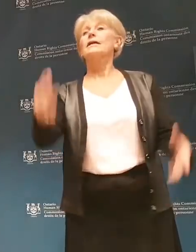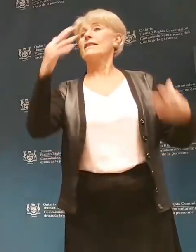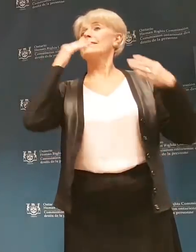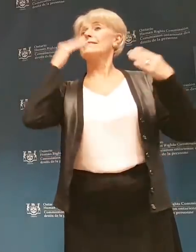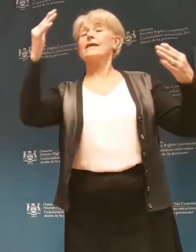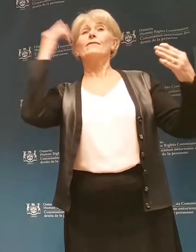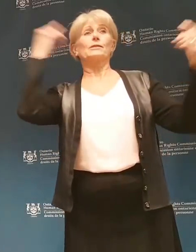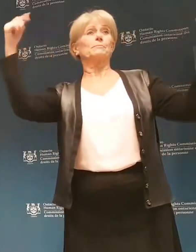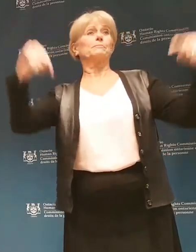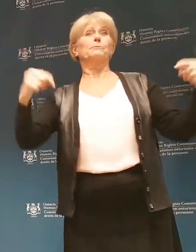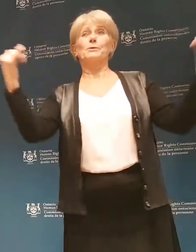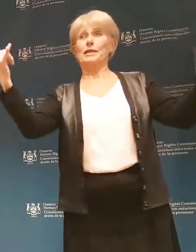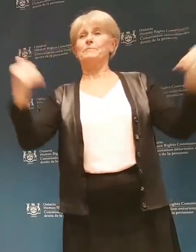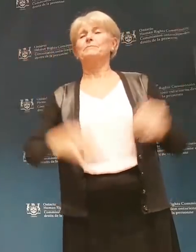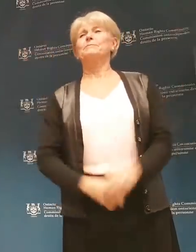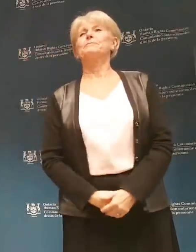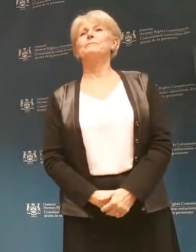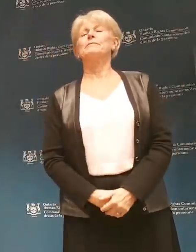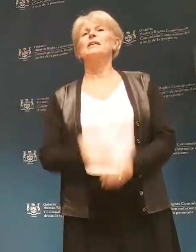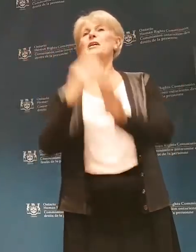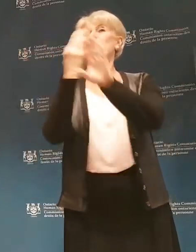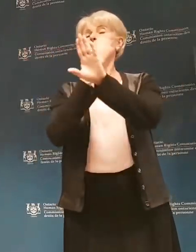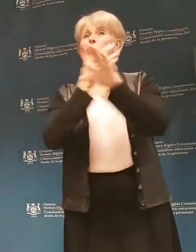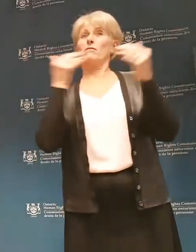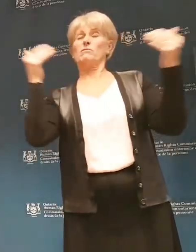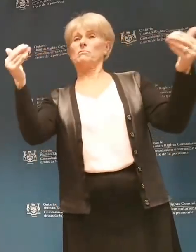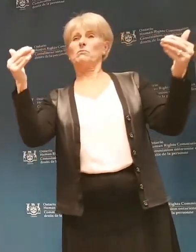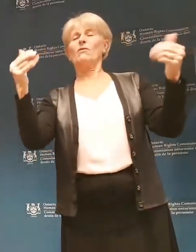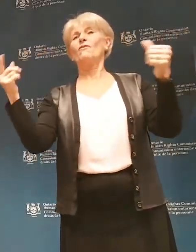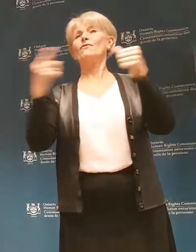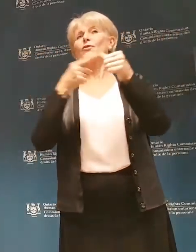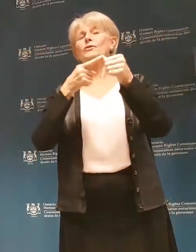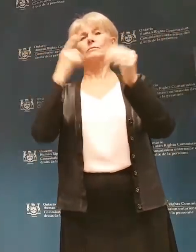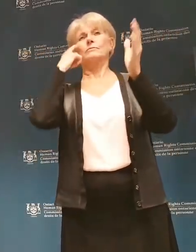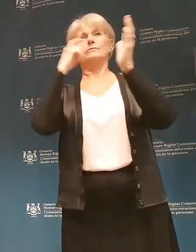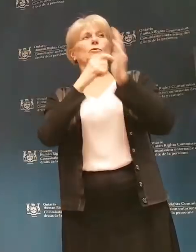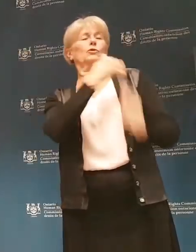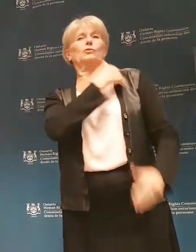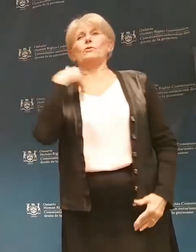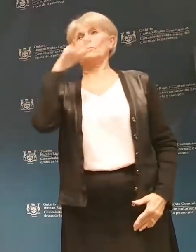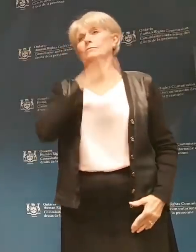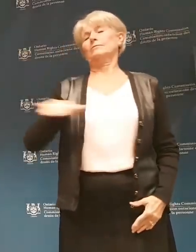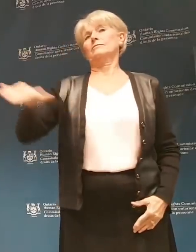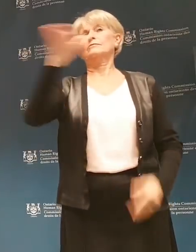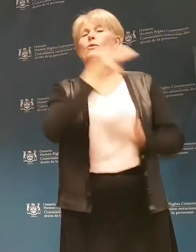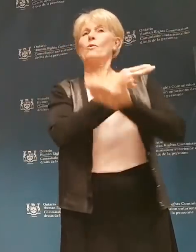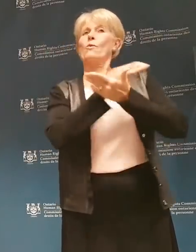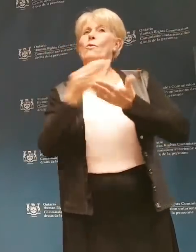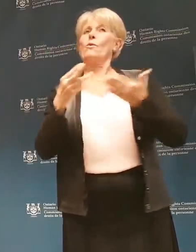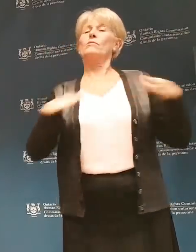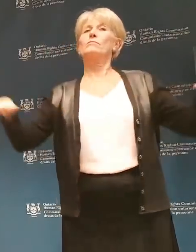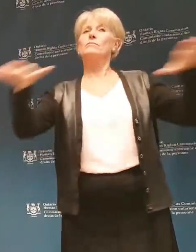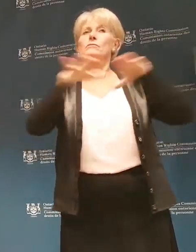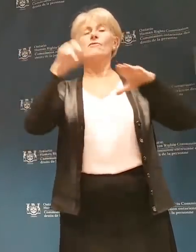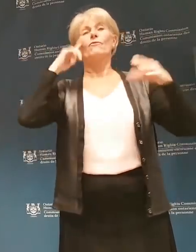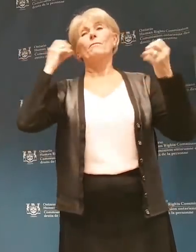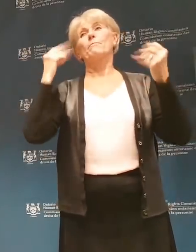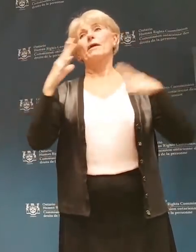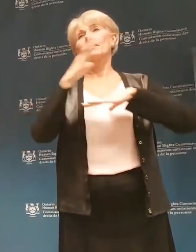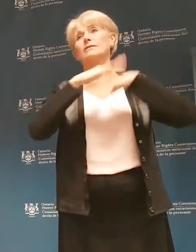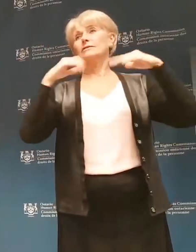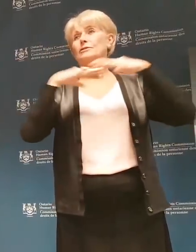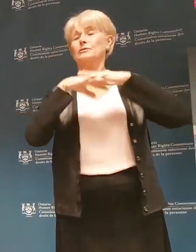Thank you for joining us today. Before we begin, we'd like to acknowledge Toronto as a sacred gathering place for the many